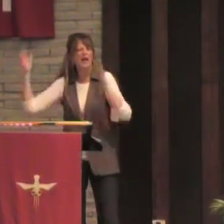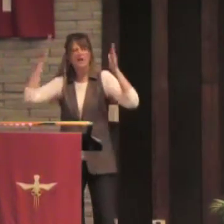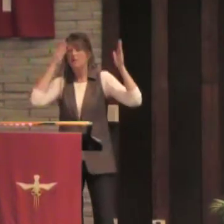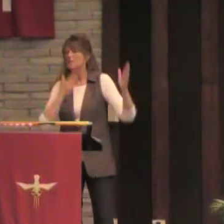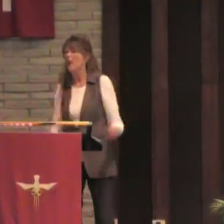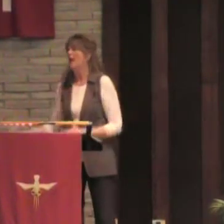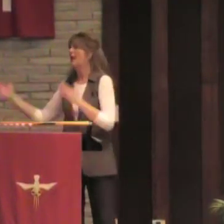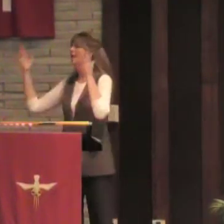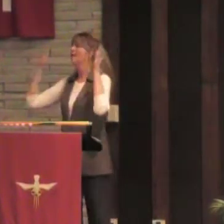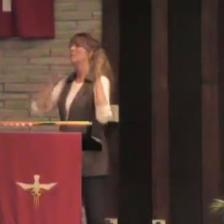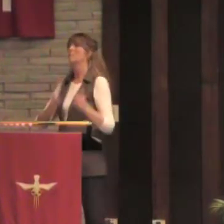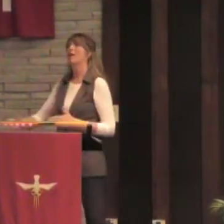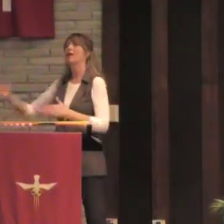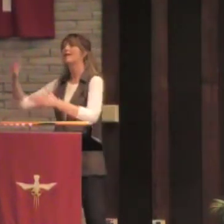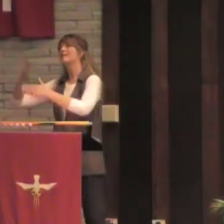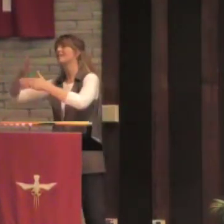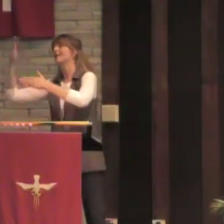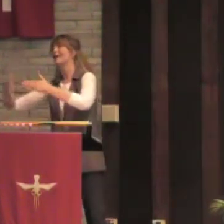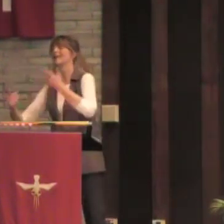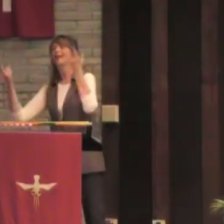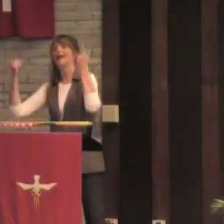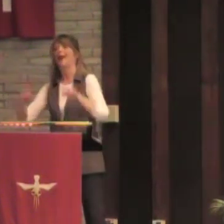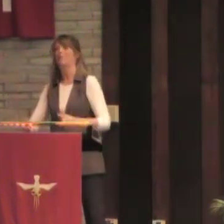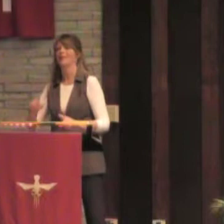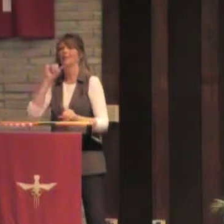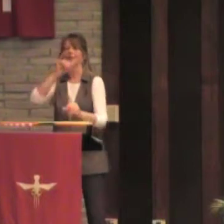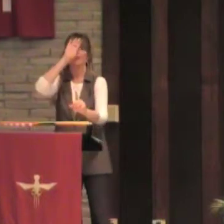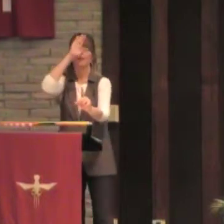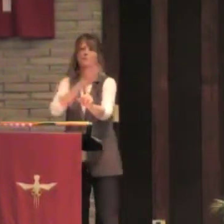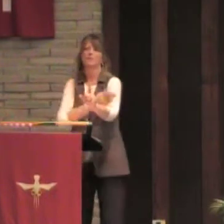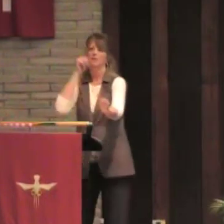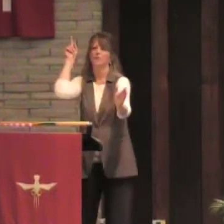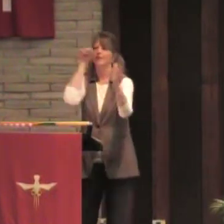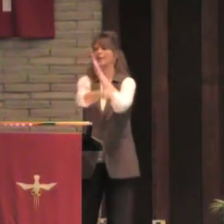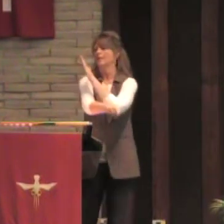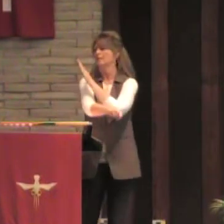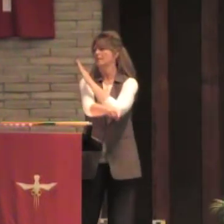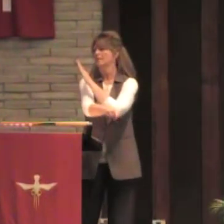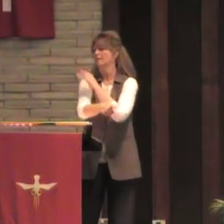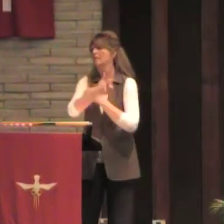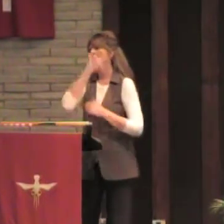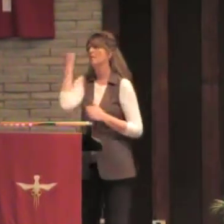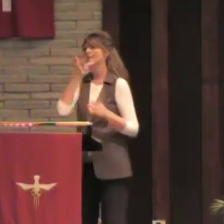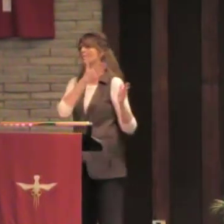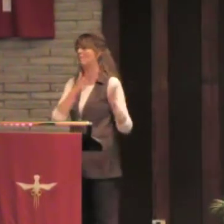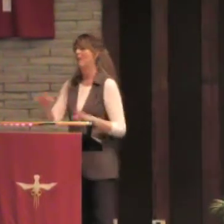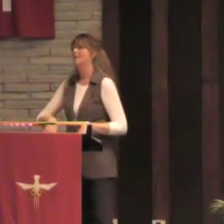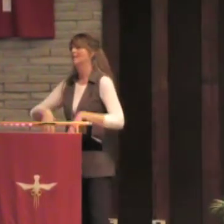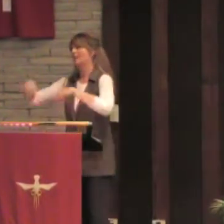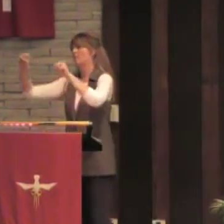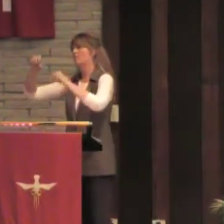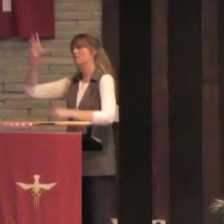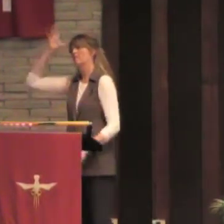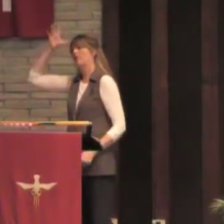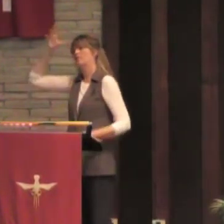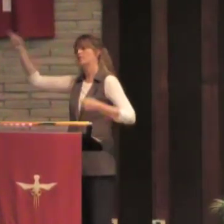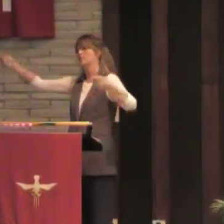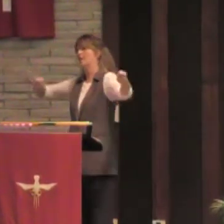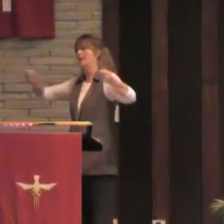the throne. He planned and conspired to do that, and in the end, the son was killed because he